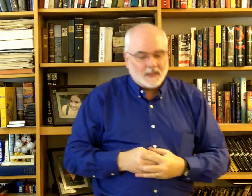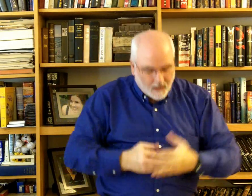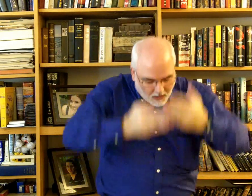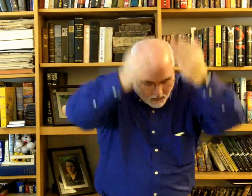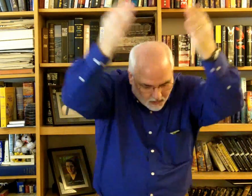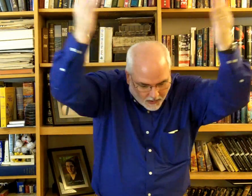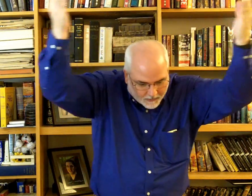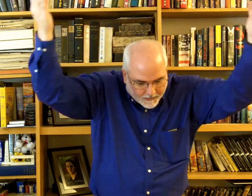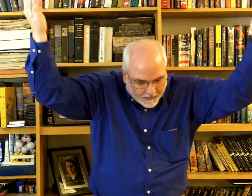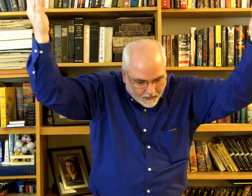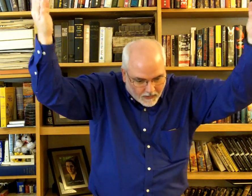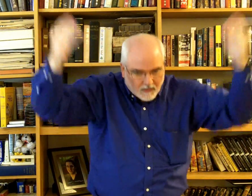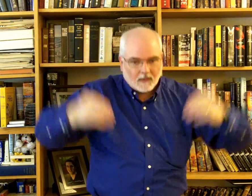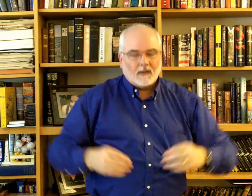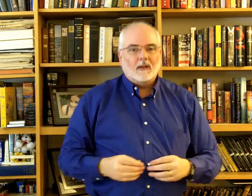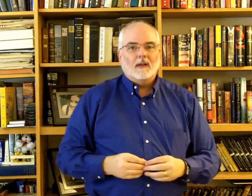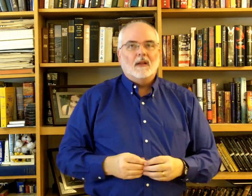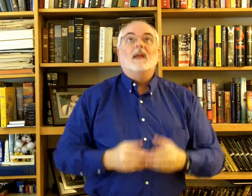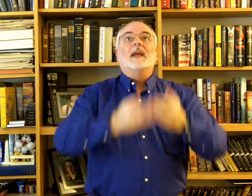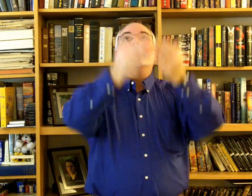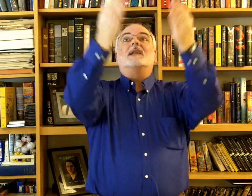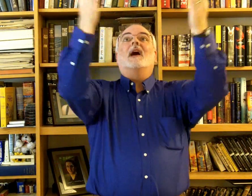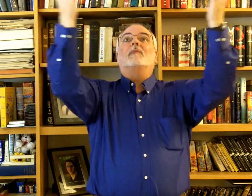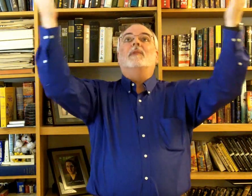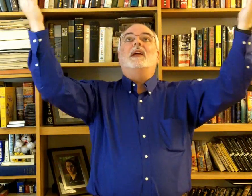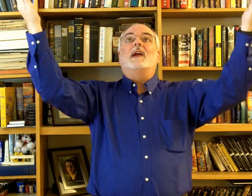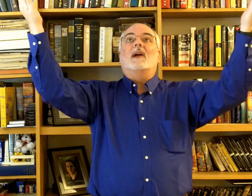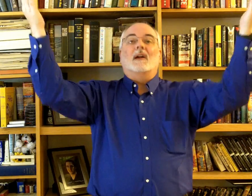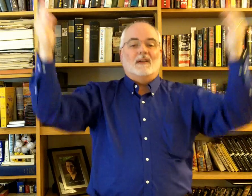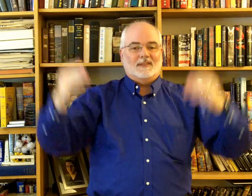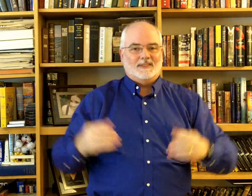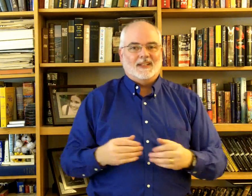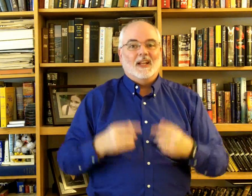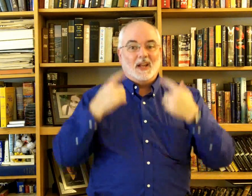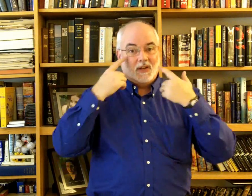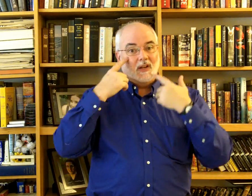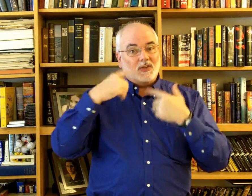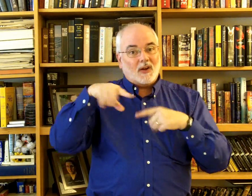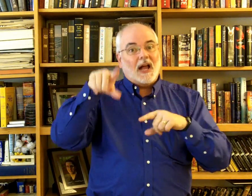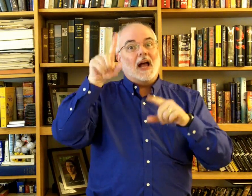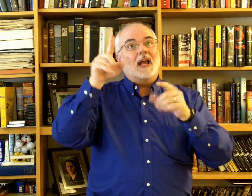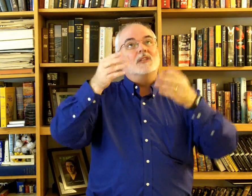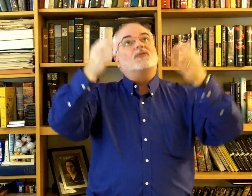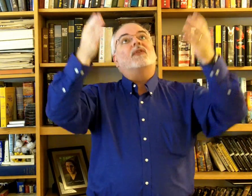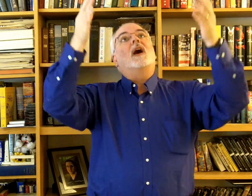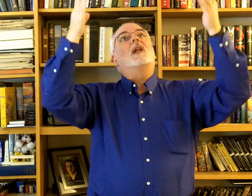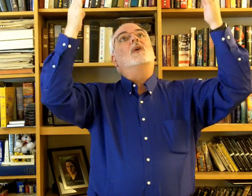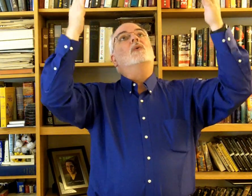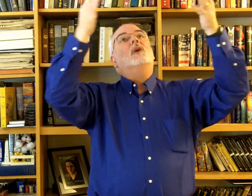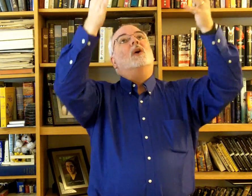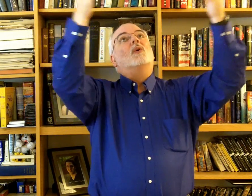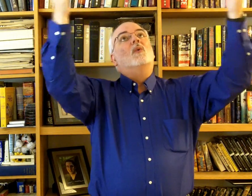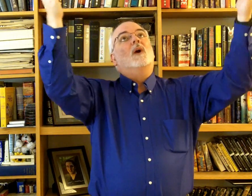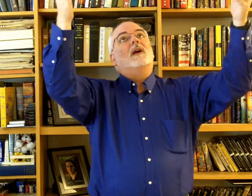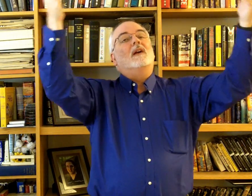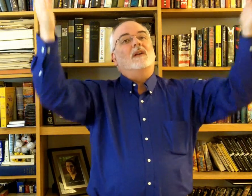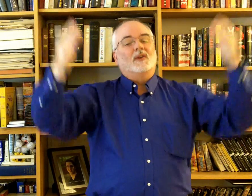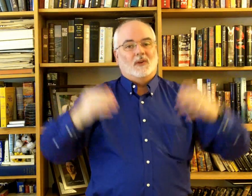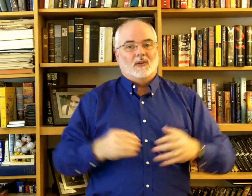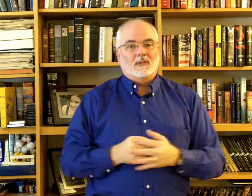go up there. It's up there. Let your eyes follow where